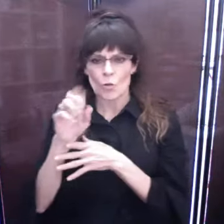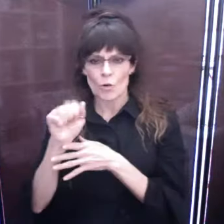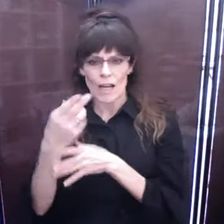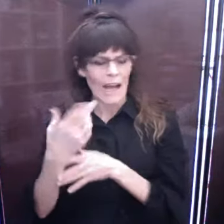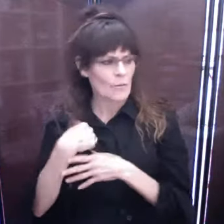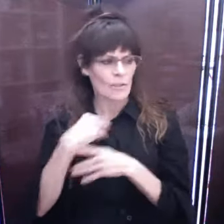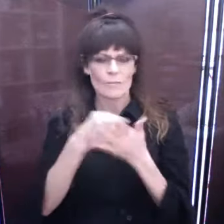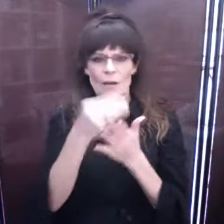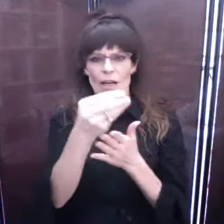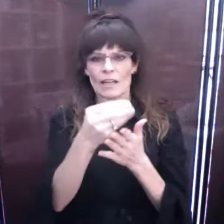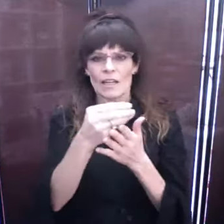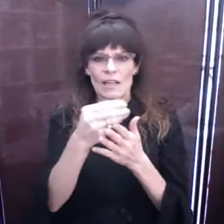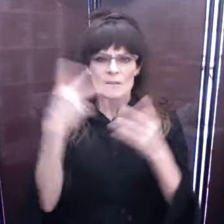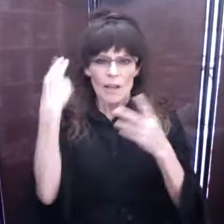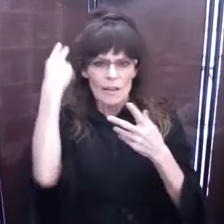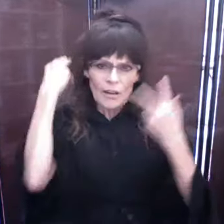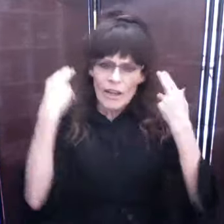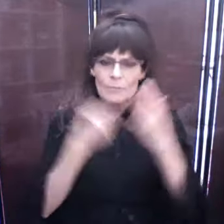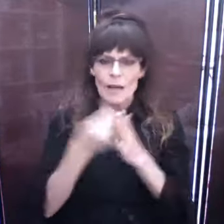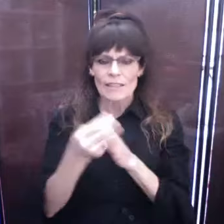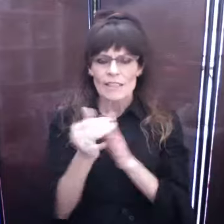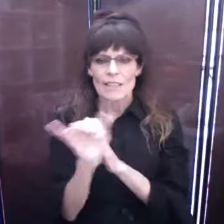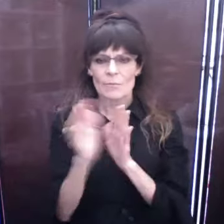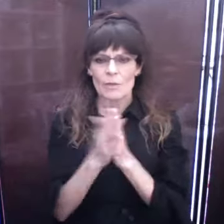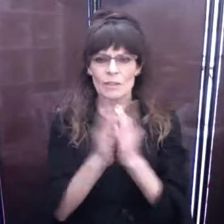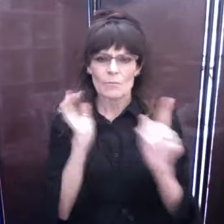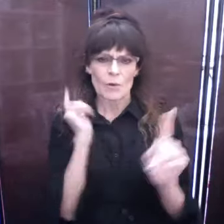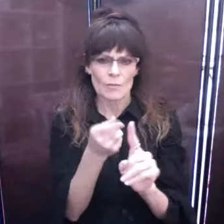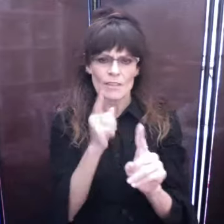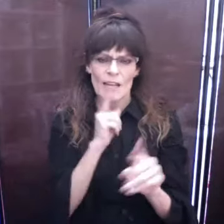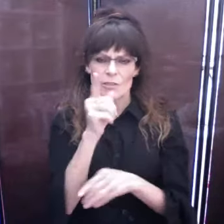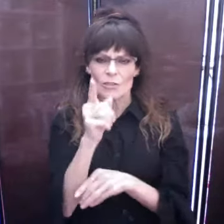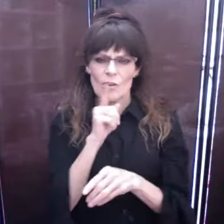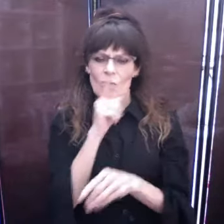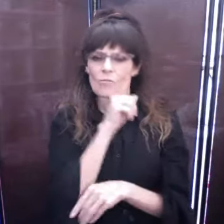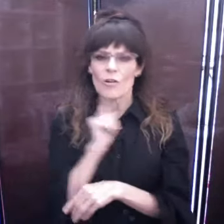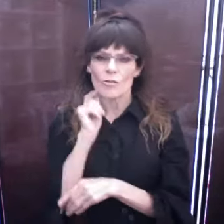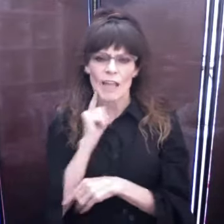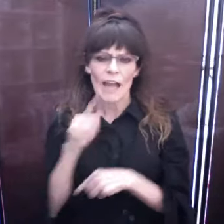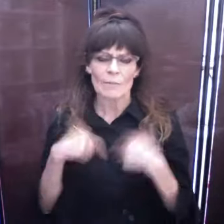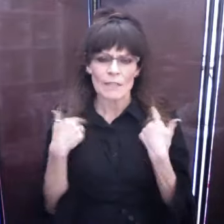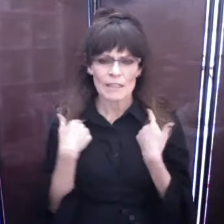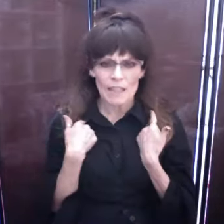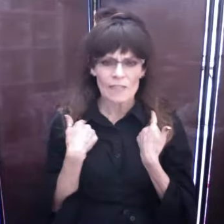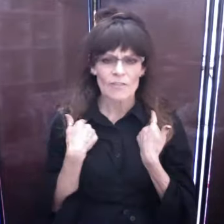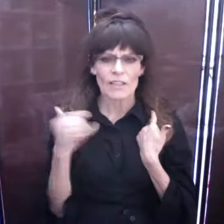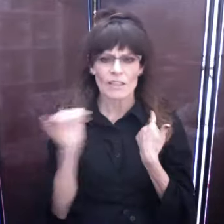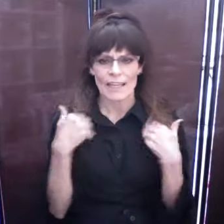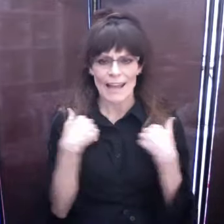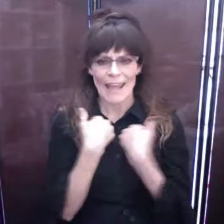different haircut and got that book too. Because the point was, I was so lonely. I had been living like an animal, like homeless for a